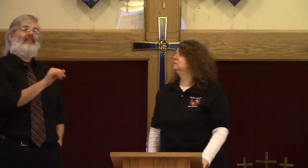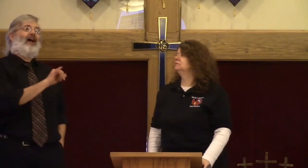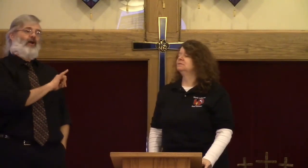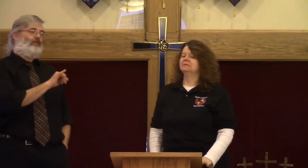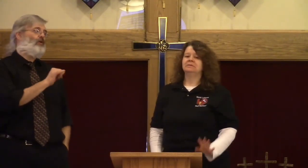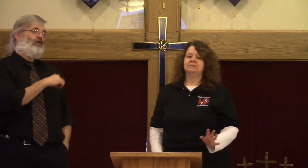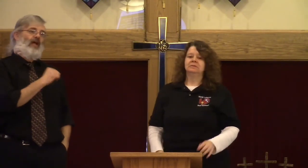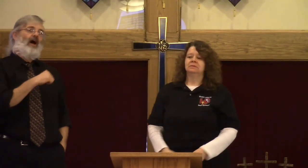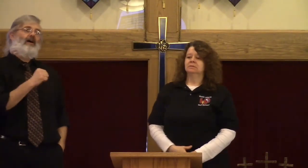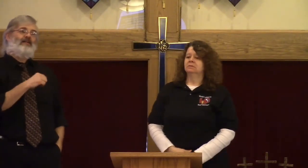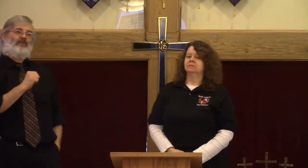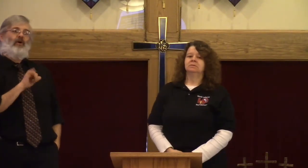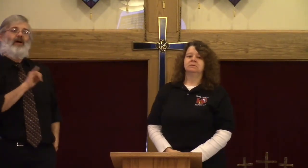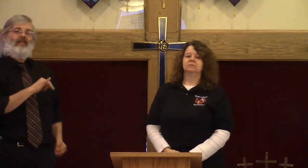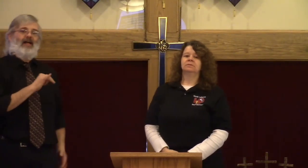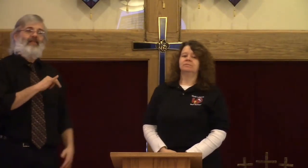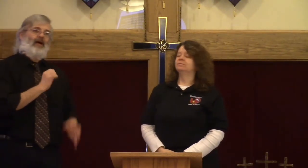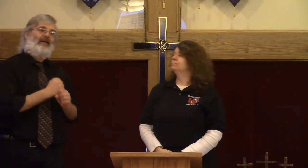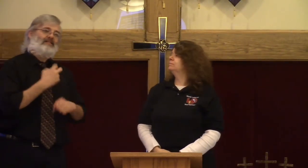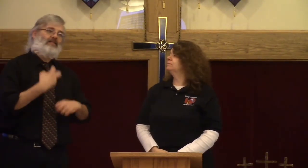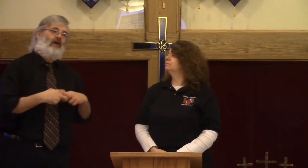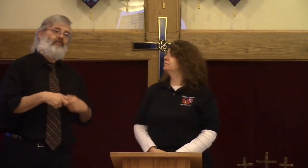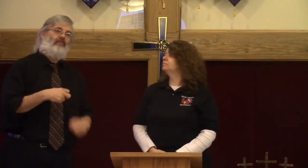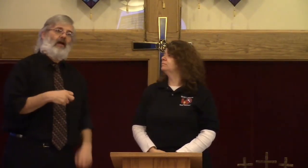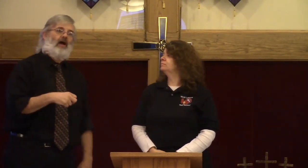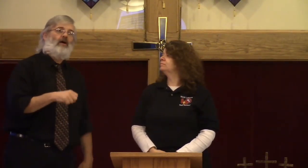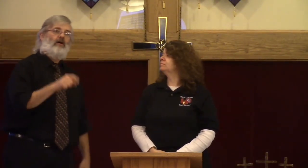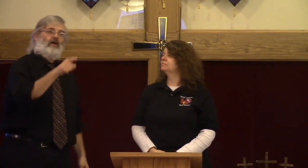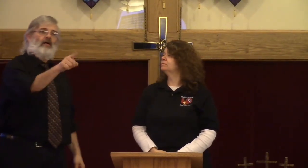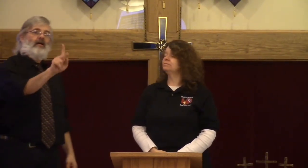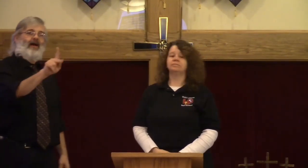That also. Yeah. And so that makes it tough. Yeah. Kevin?